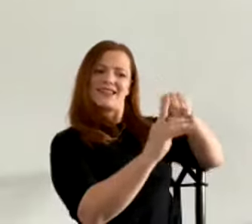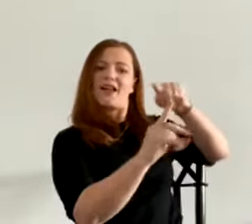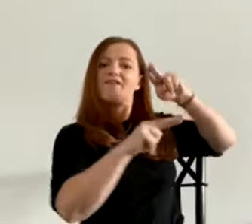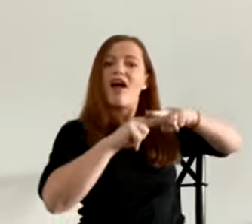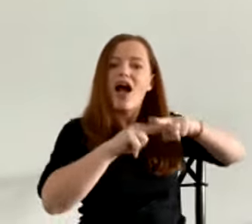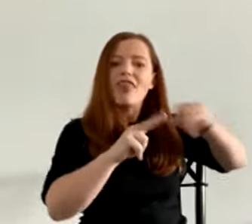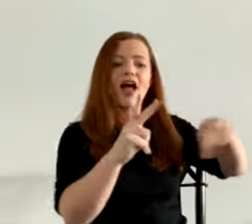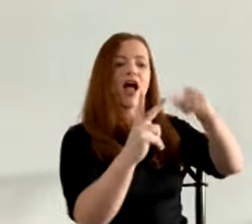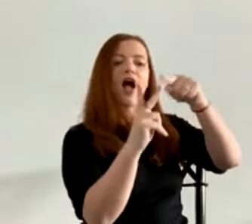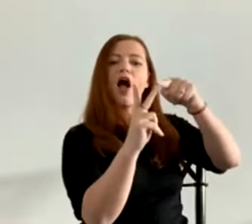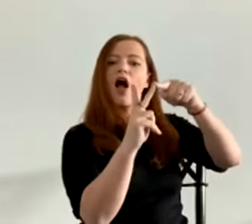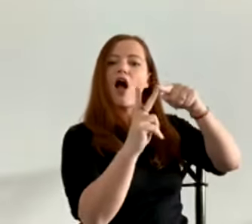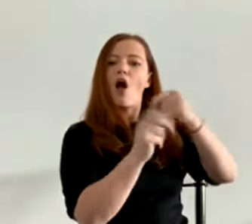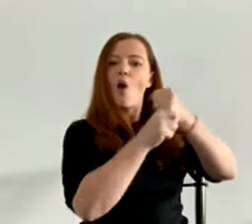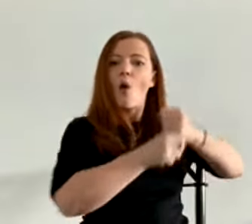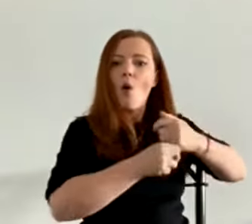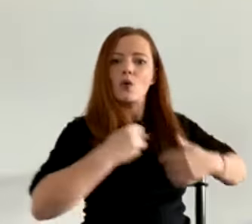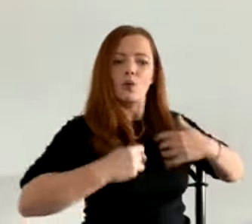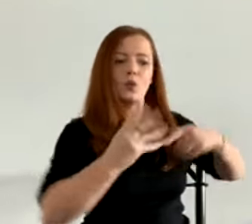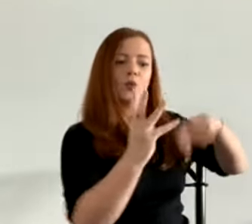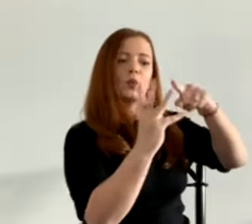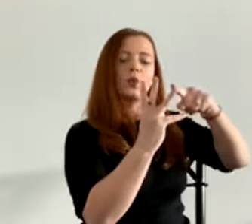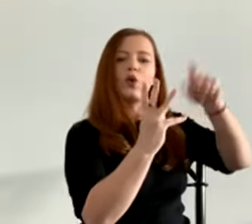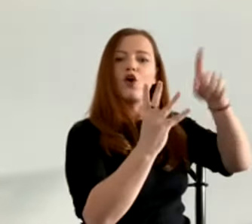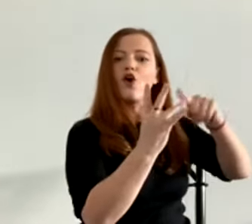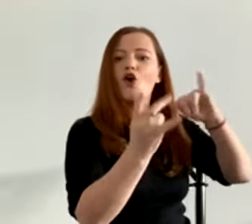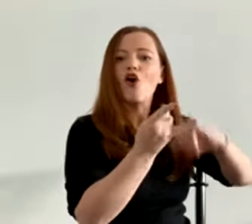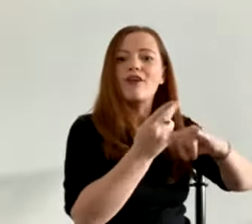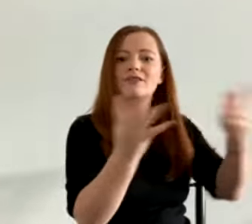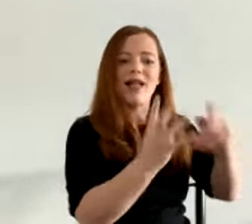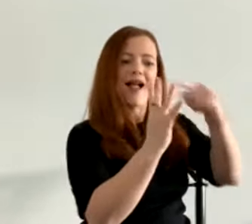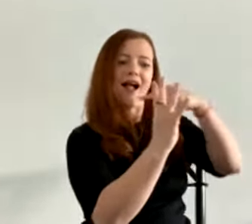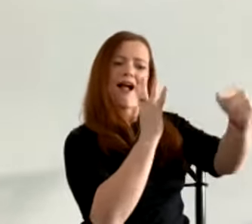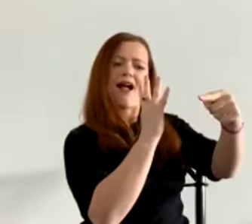lover, a cosplayer. Why are you all queuing?